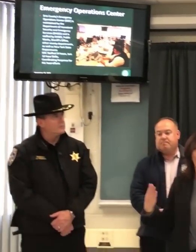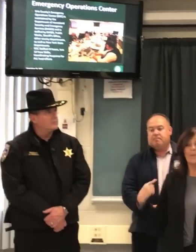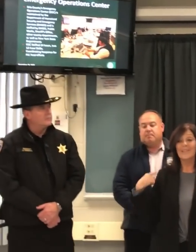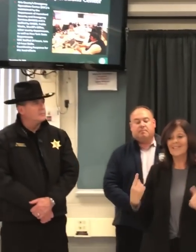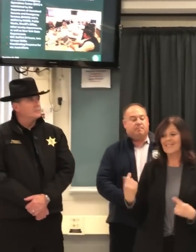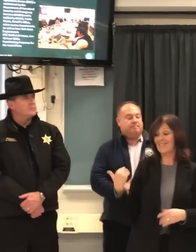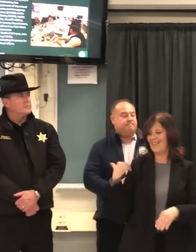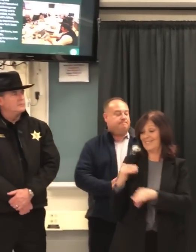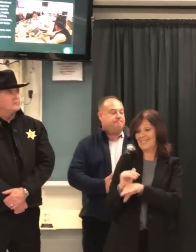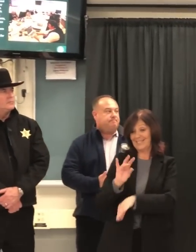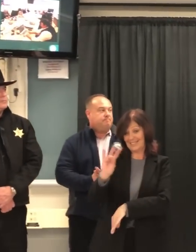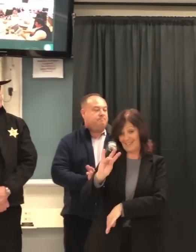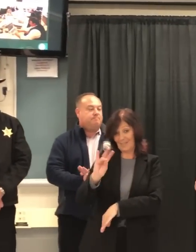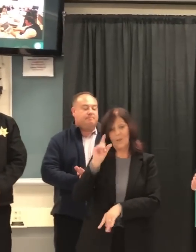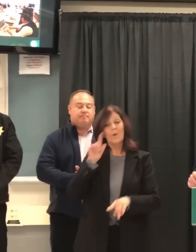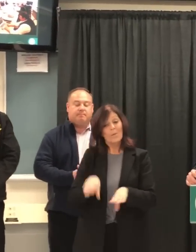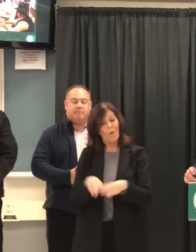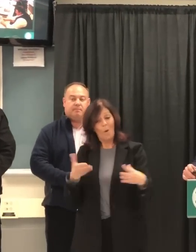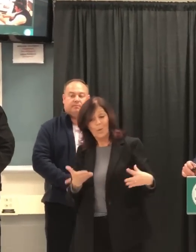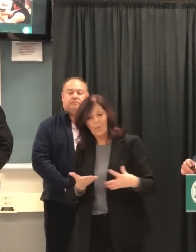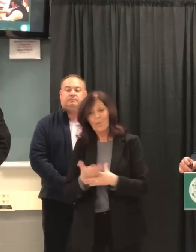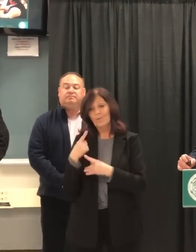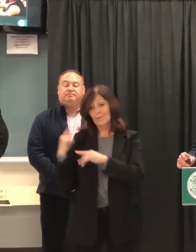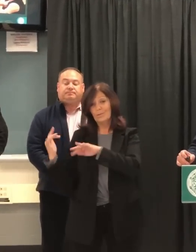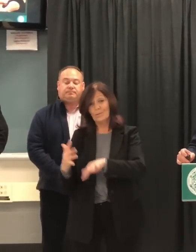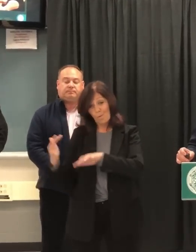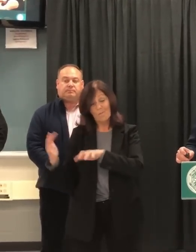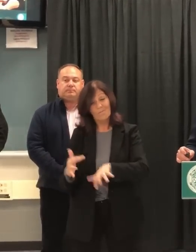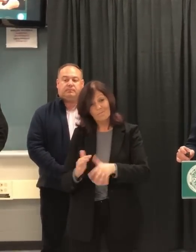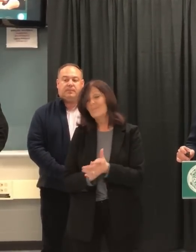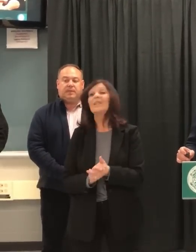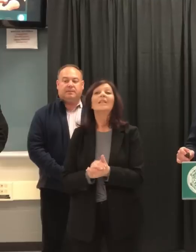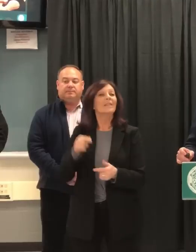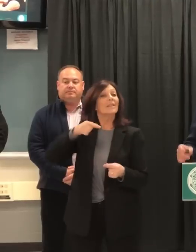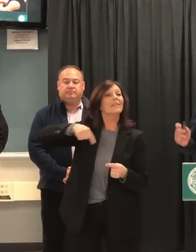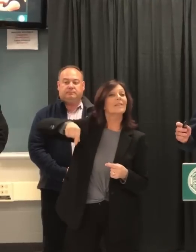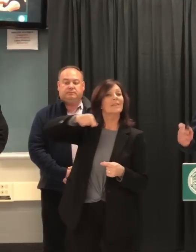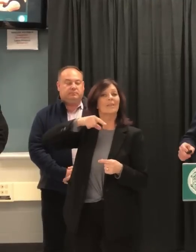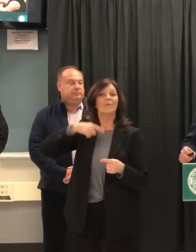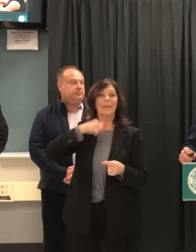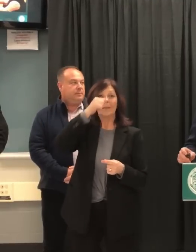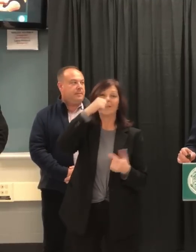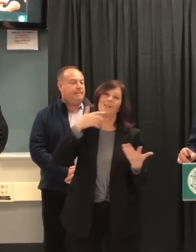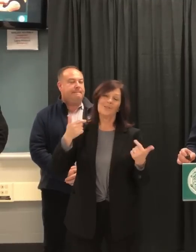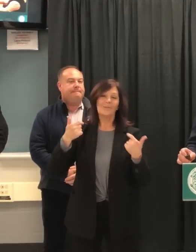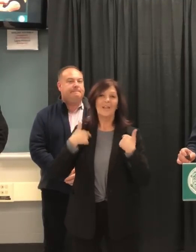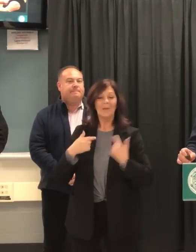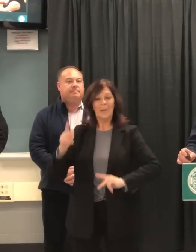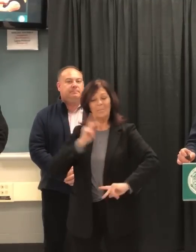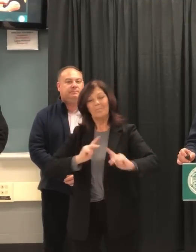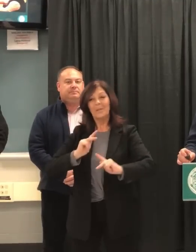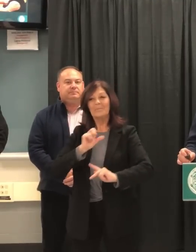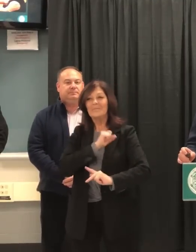p.m. yesterday. It will be open through the duration of the storm. It is manned and women